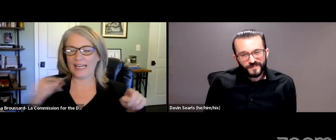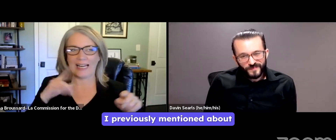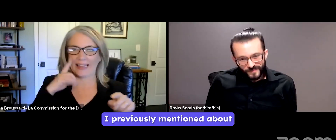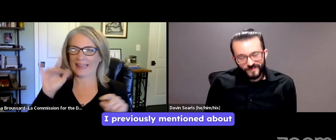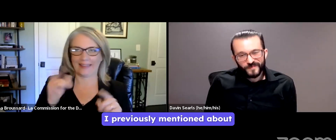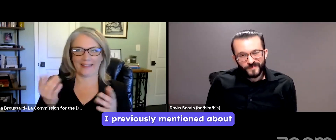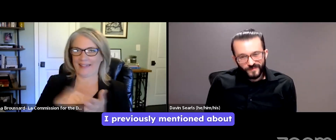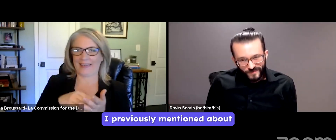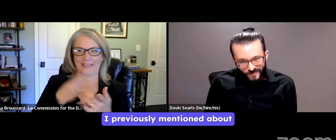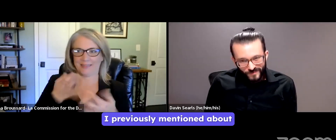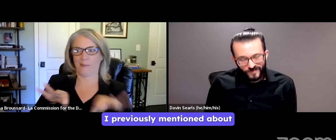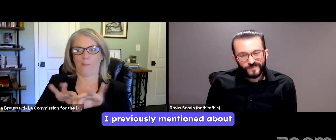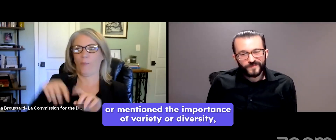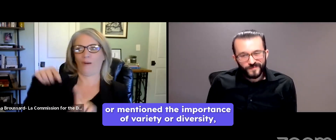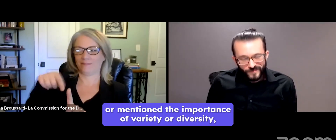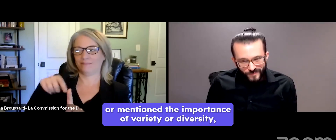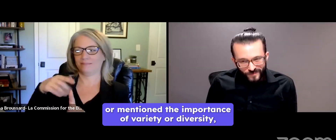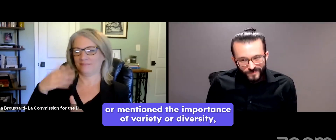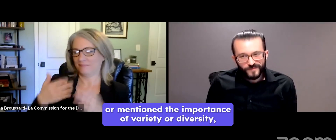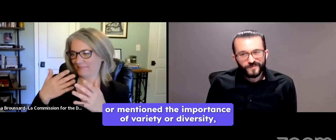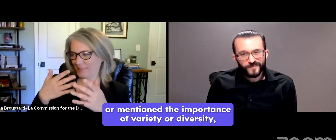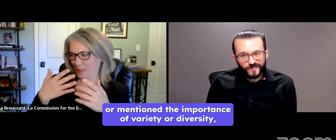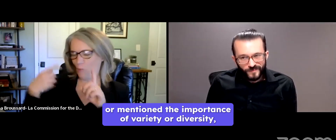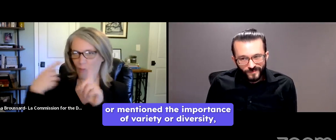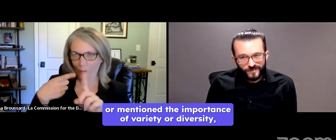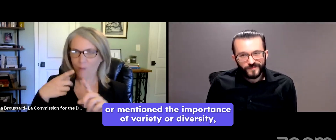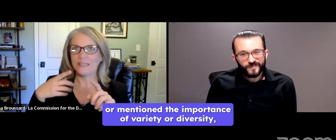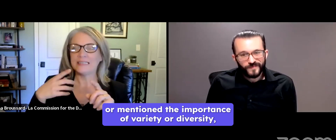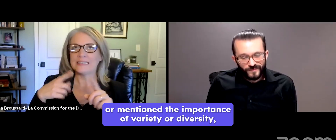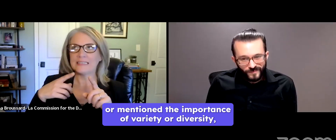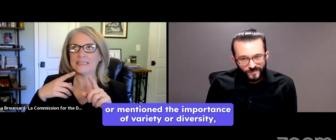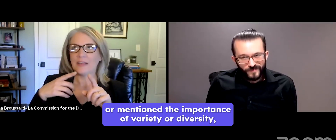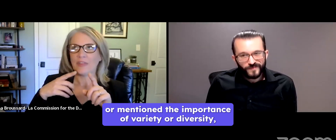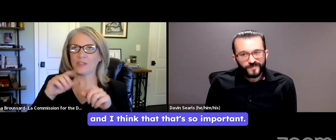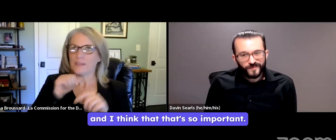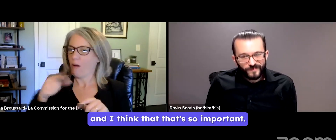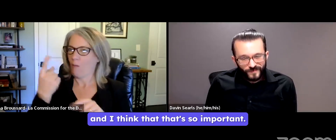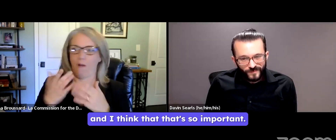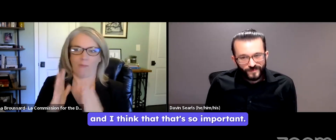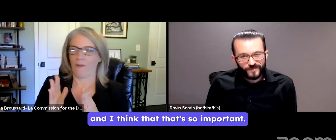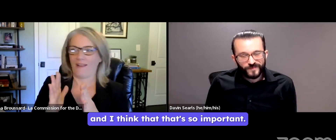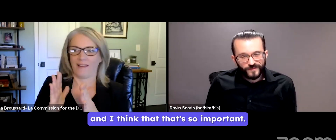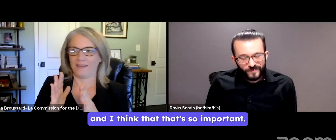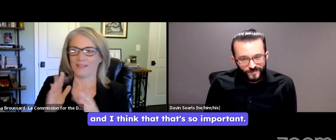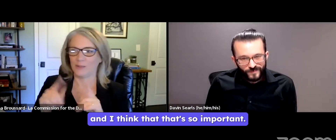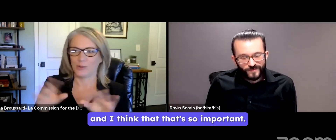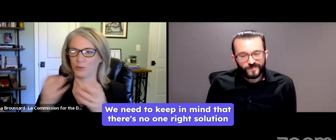I previously mentioned mentioned the importance of variety or diversity, and I think that that's so important. We need to